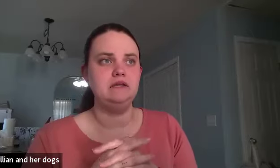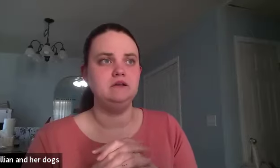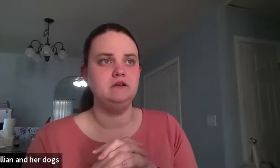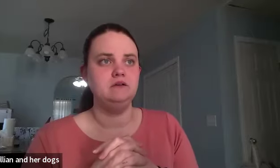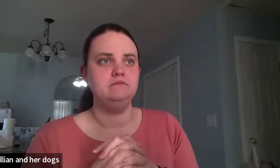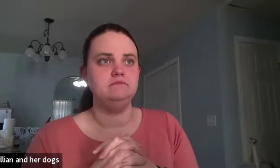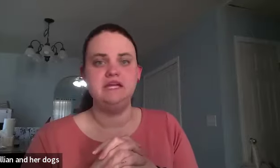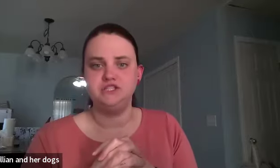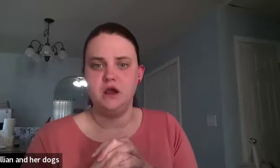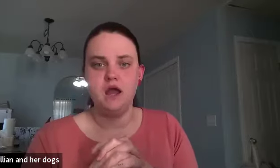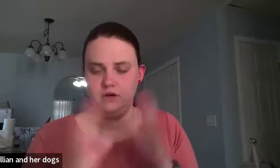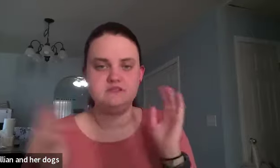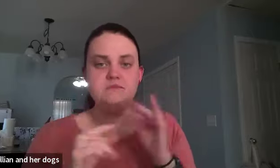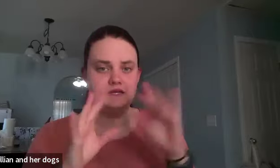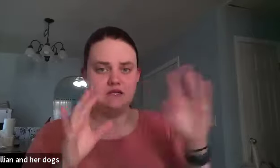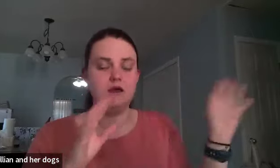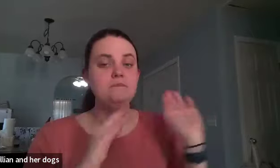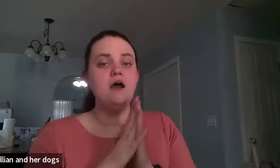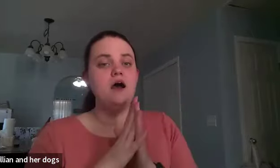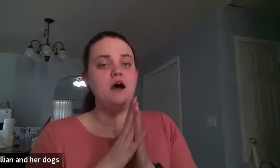belly pincher, I don't know, something da da da.